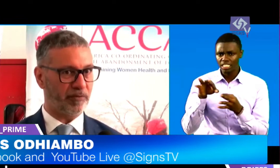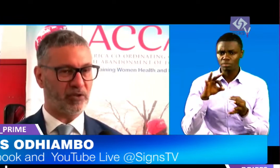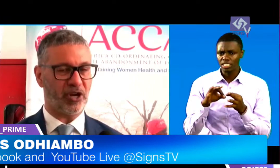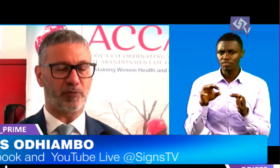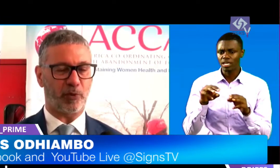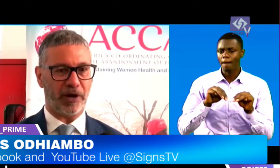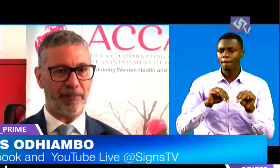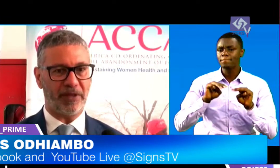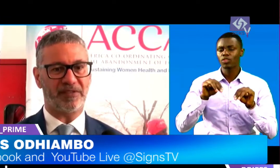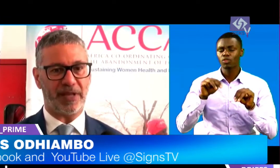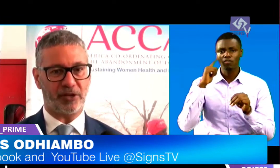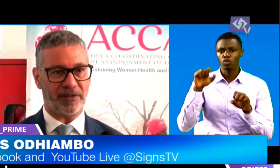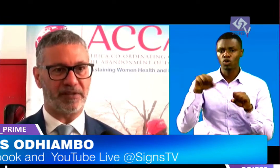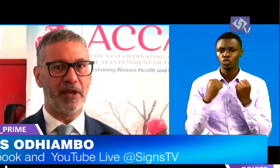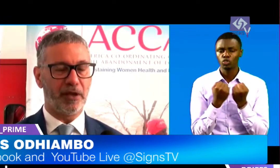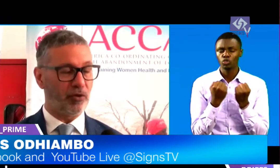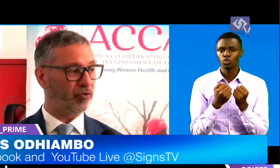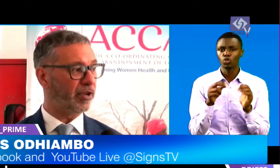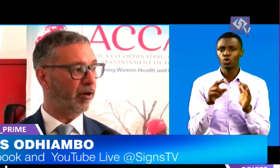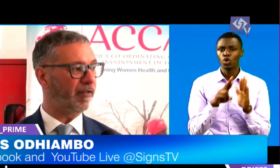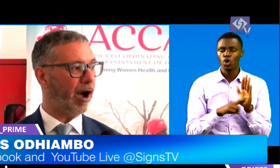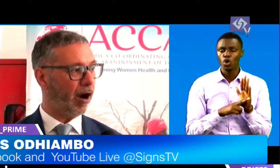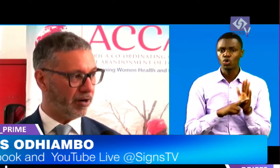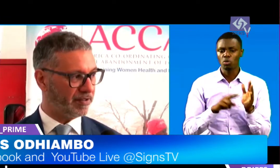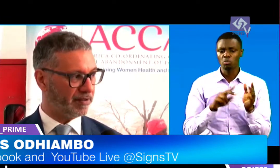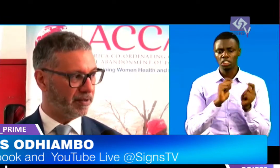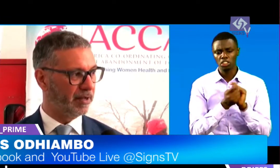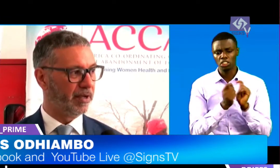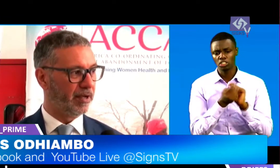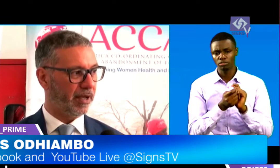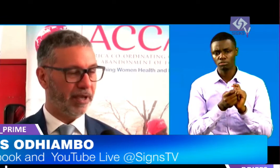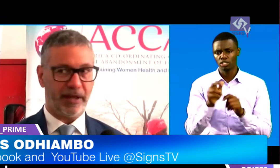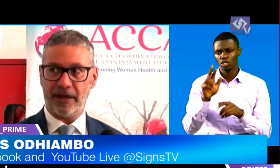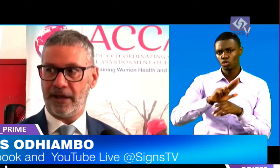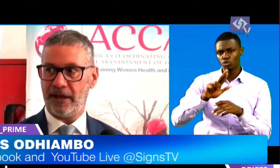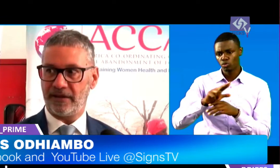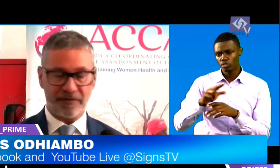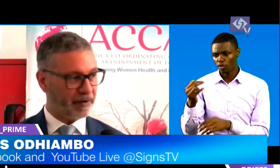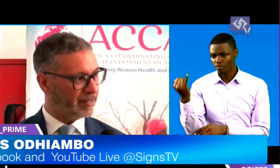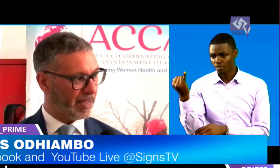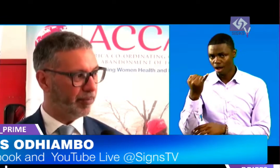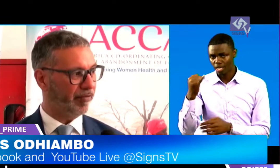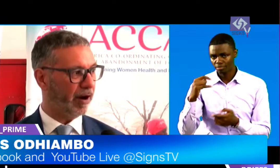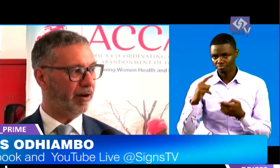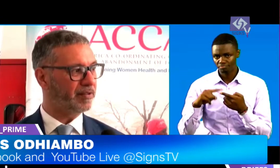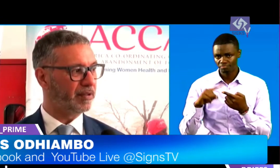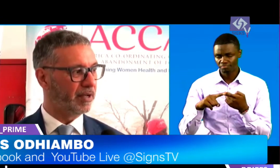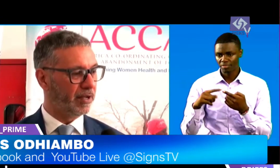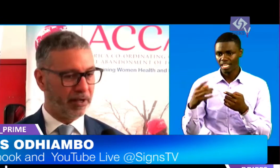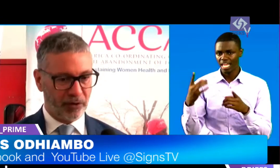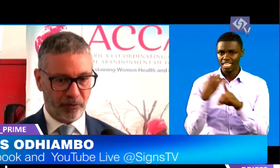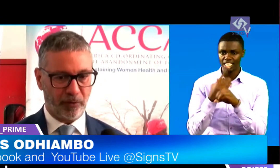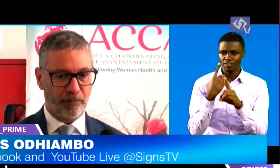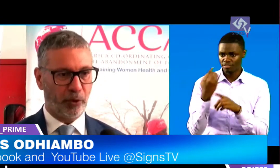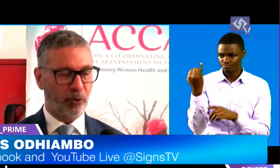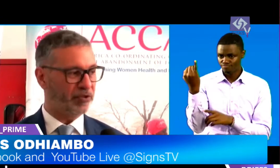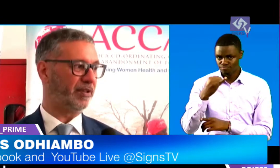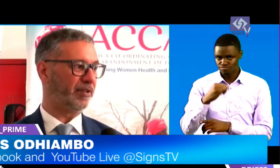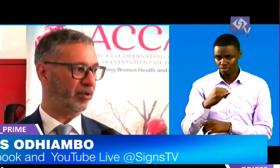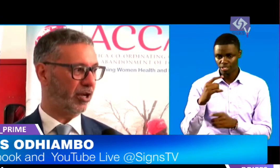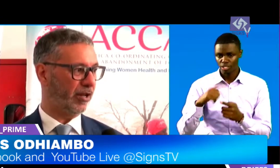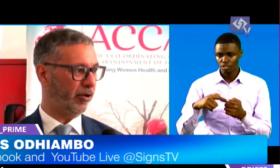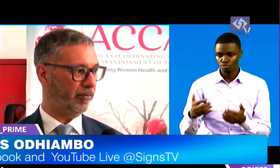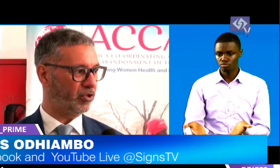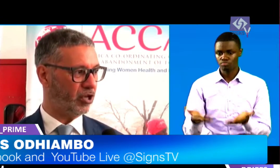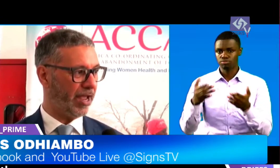social norms change programming, such as using of arts, different type of arts, to